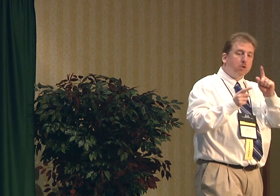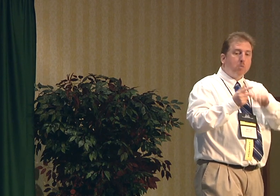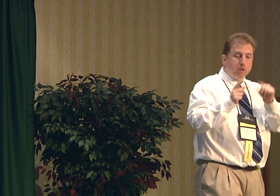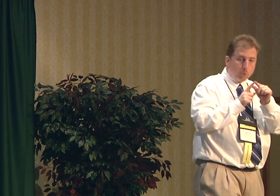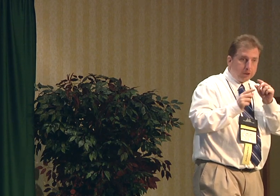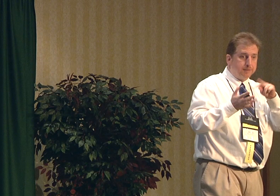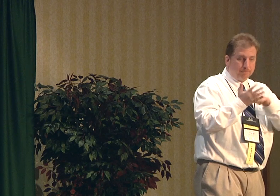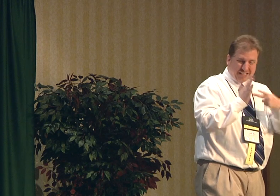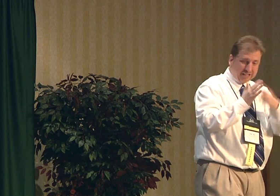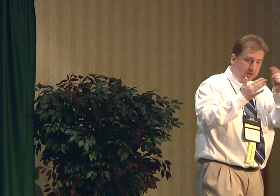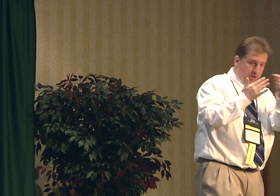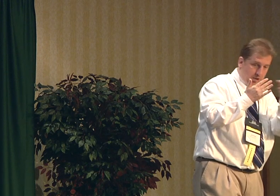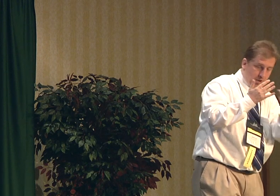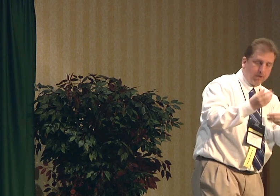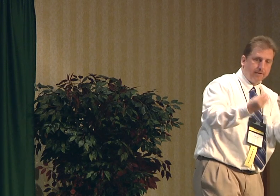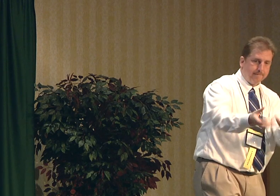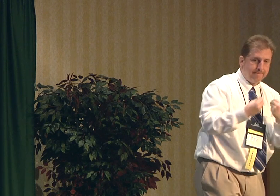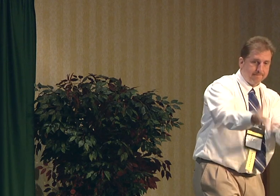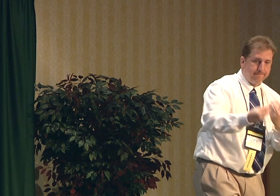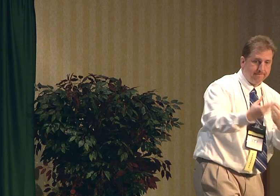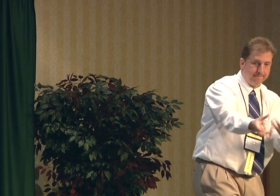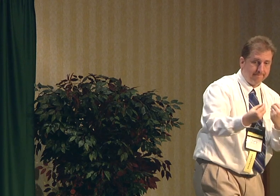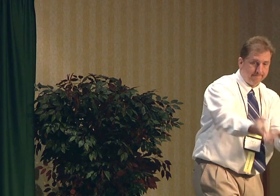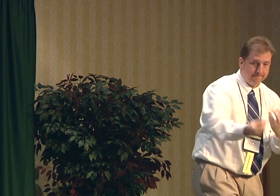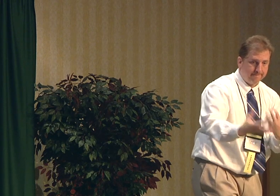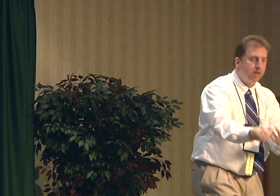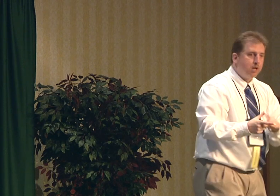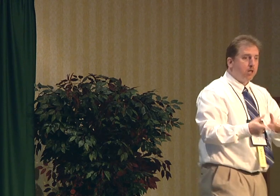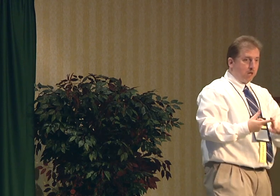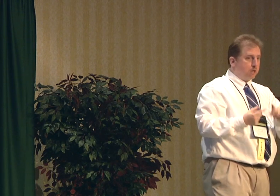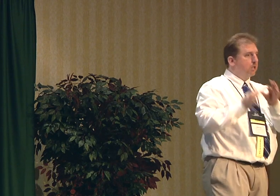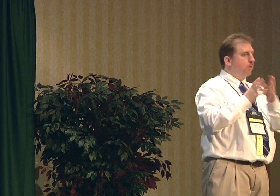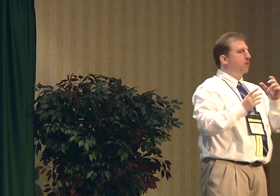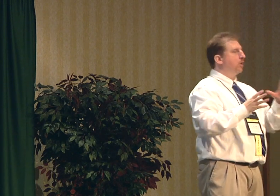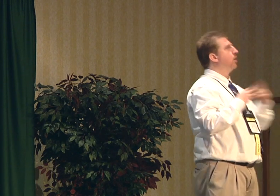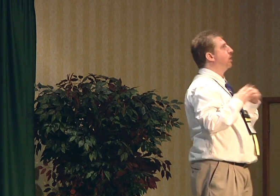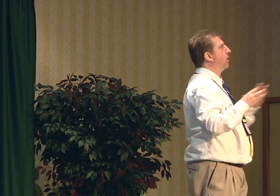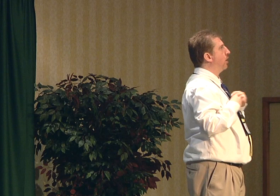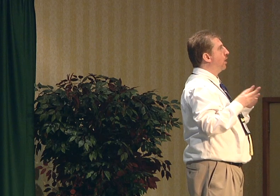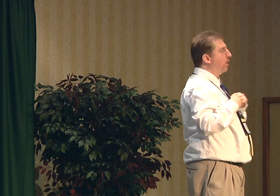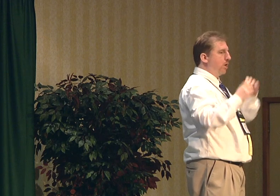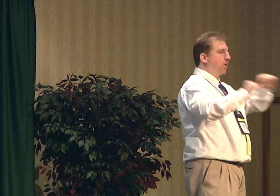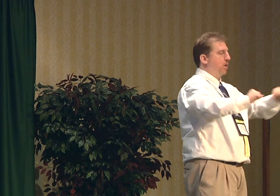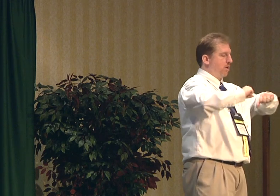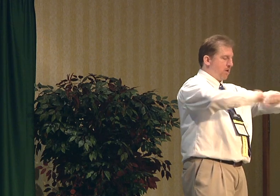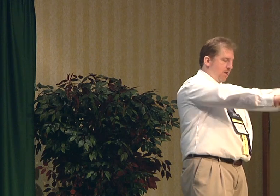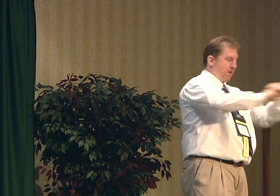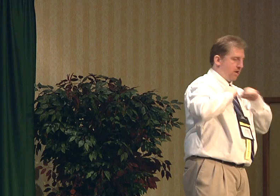Right? This is the terminology that will be used, this is the language that will be used. We need to provide them that training. Once the